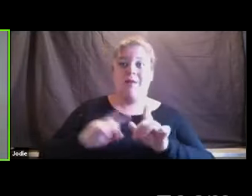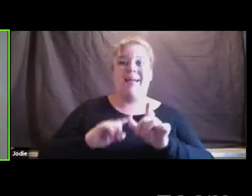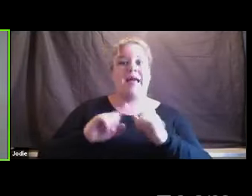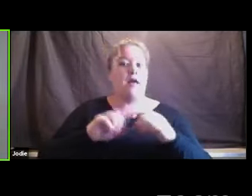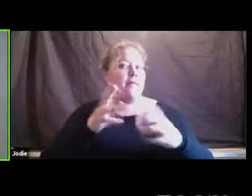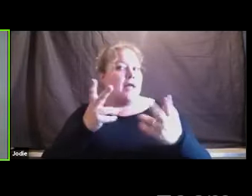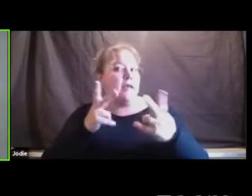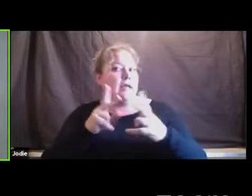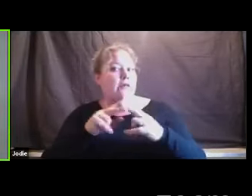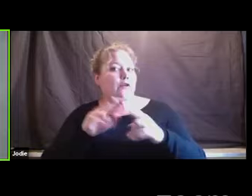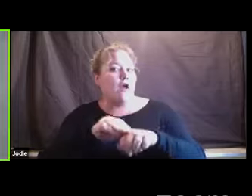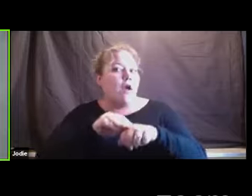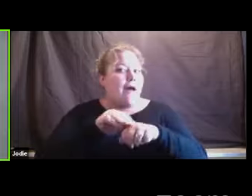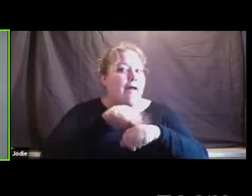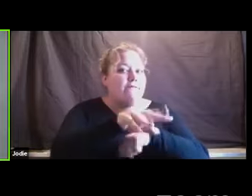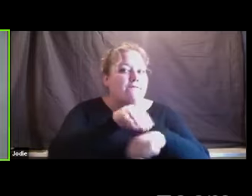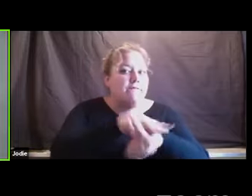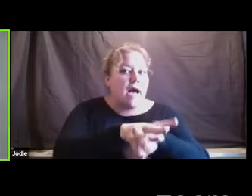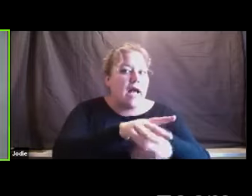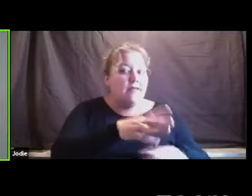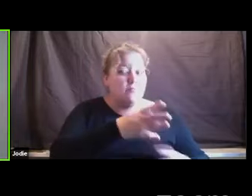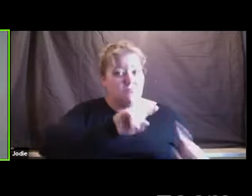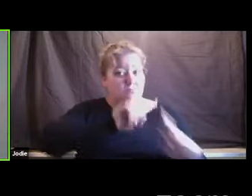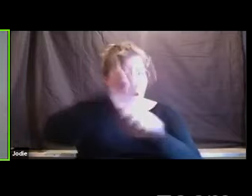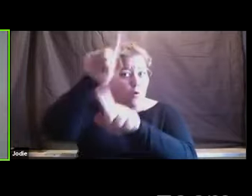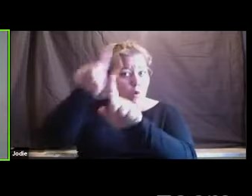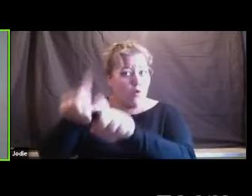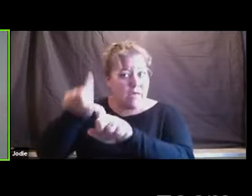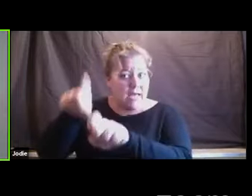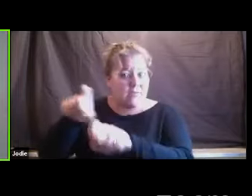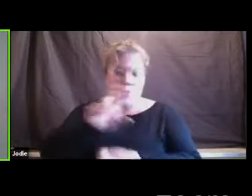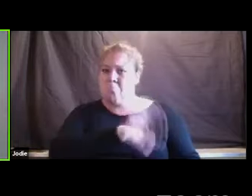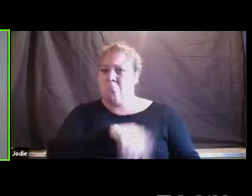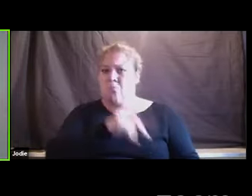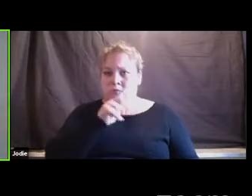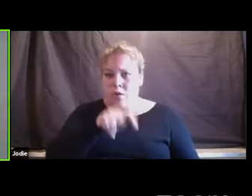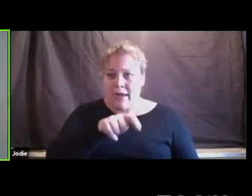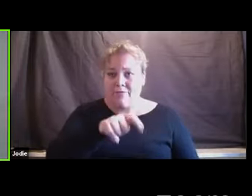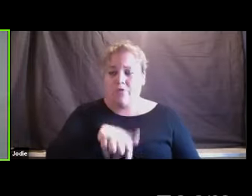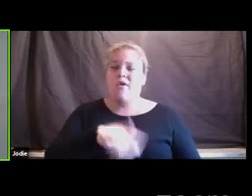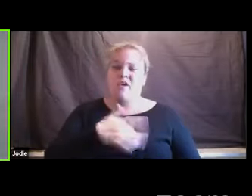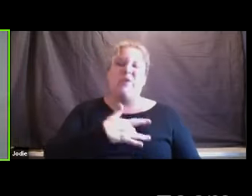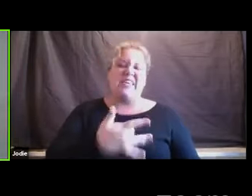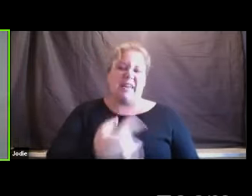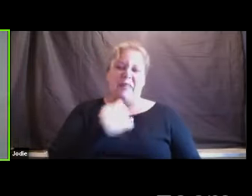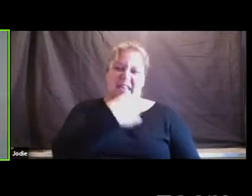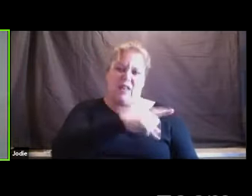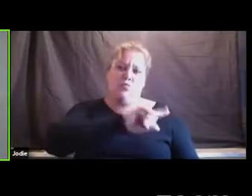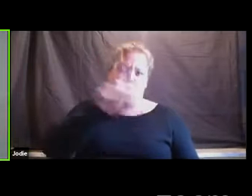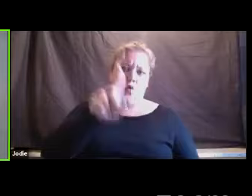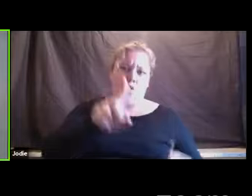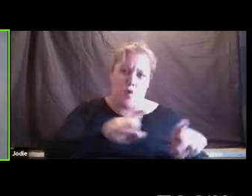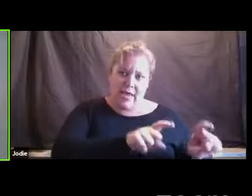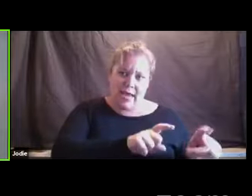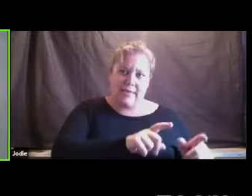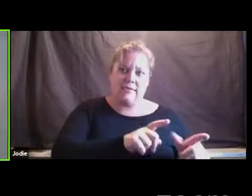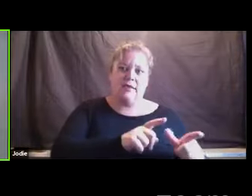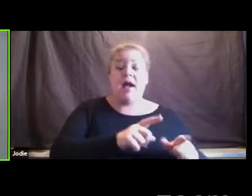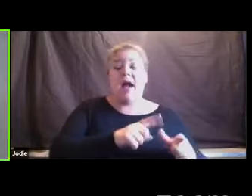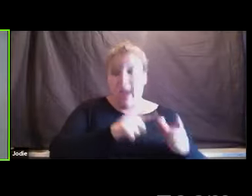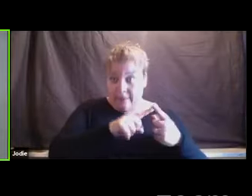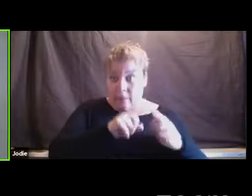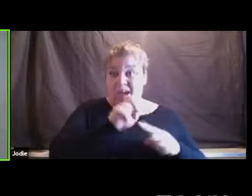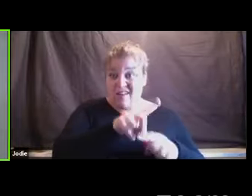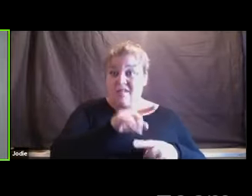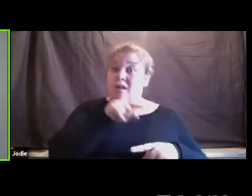get tested? Oftentimes we do. And then, we ask about where they have been